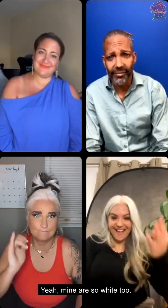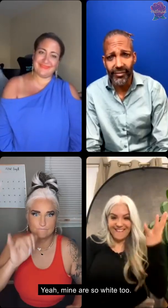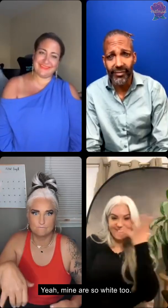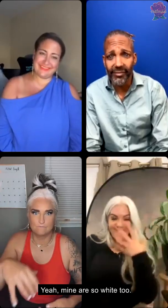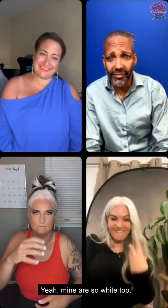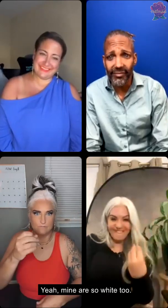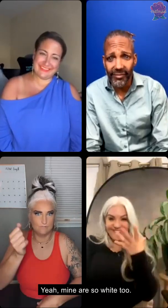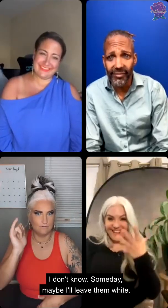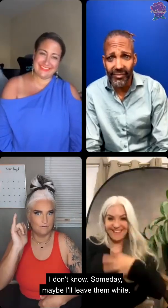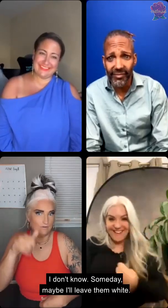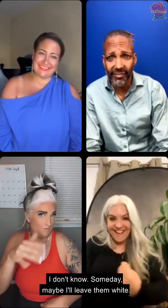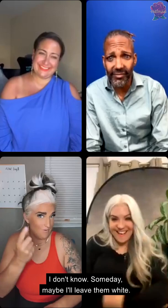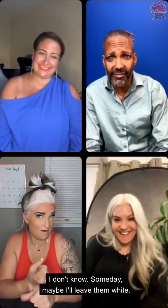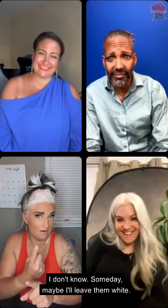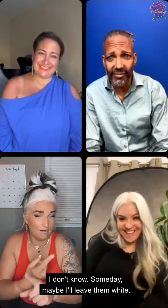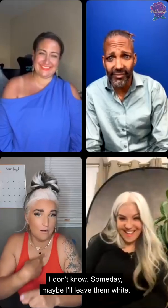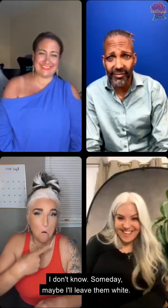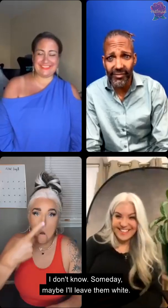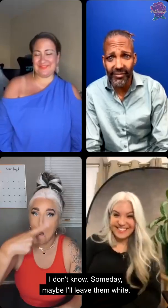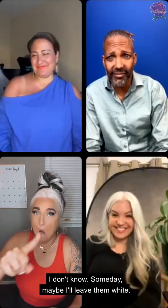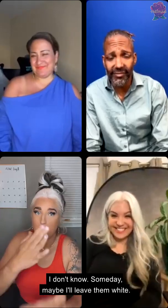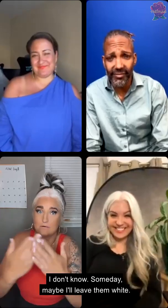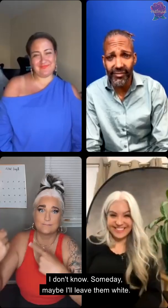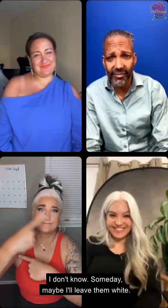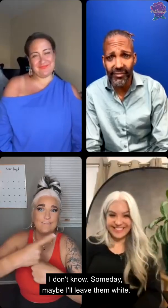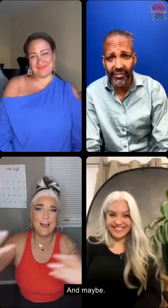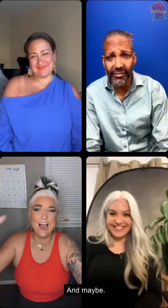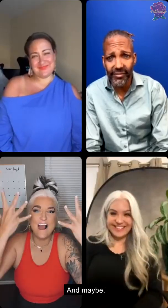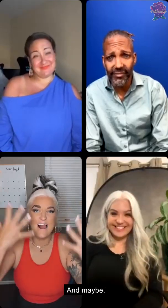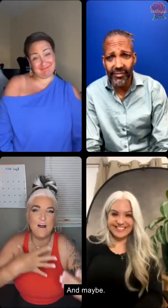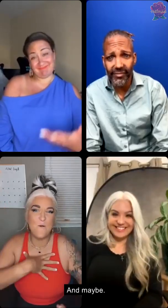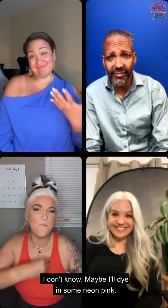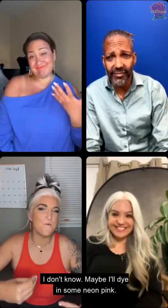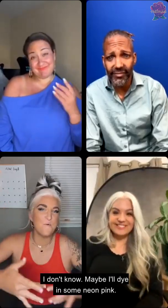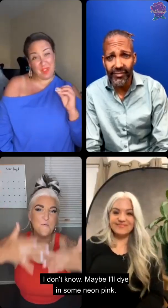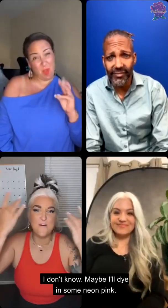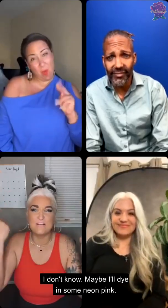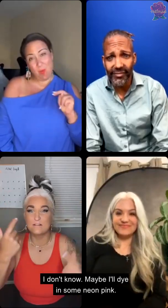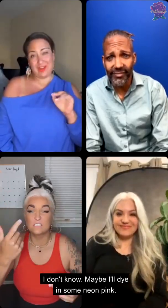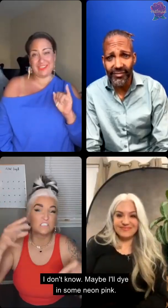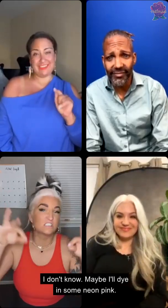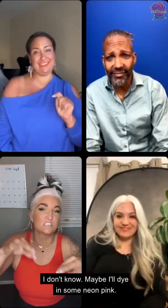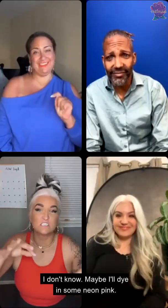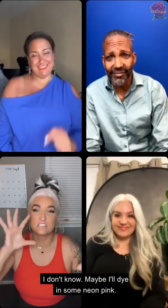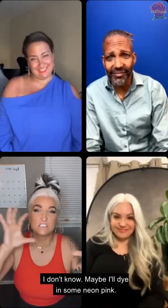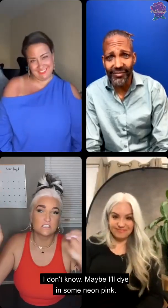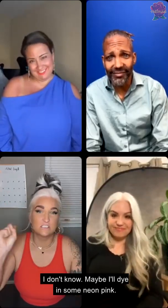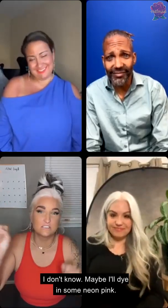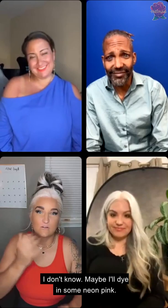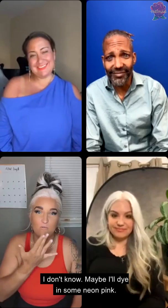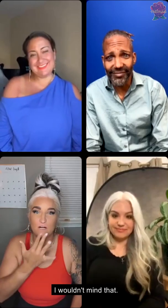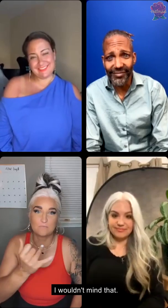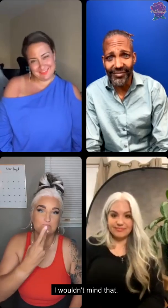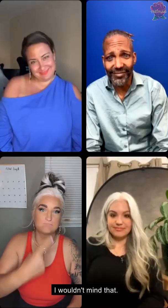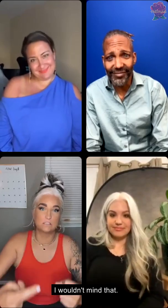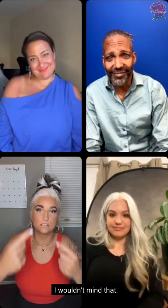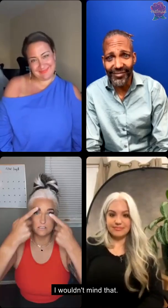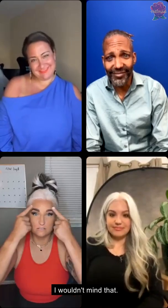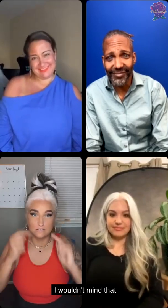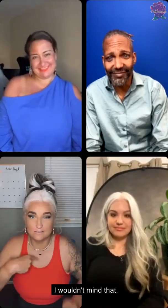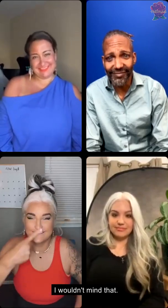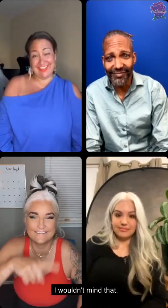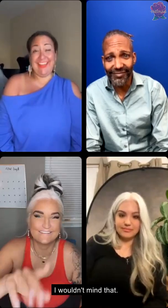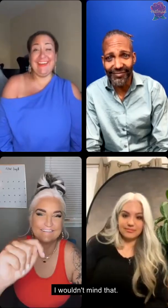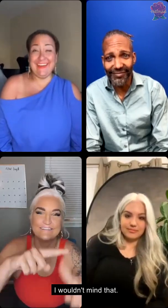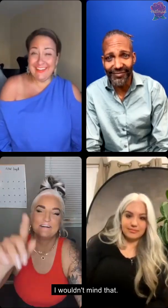white. Yeah, mine are so white too. I don't know. Someday maybe I'll leave them white, and maybe I don't know. Maybe I'll dye them some neon pink.